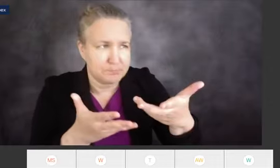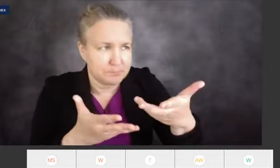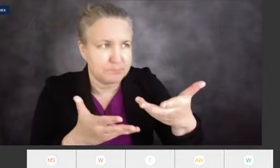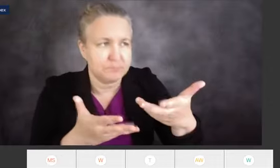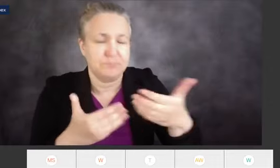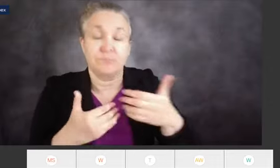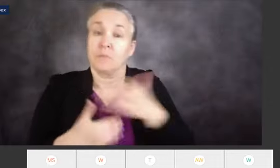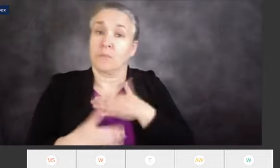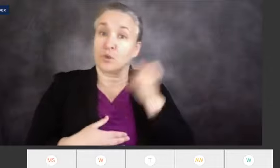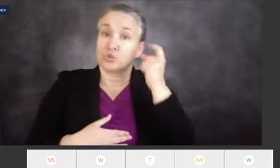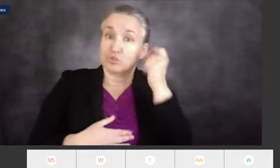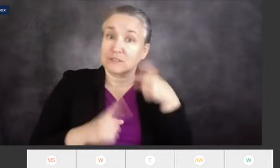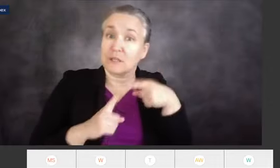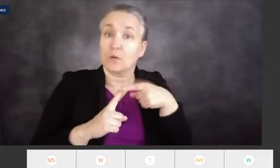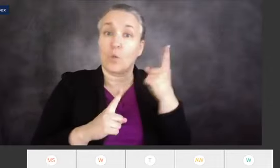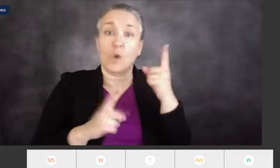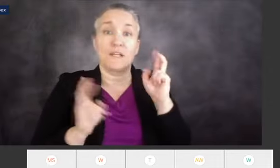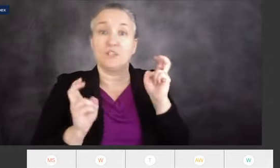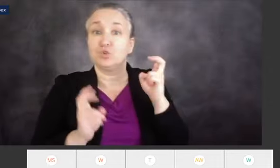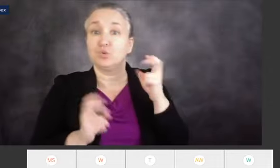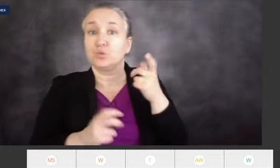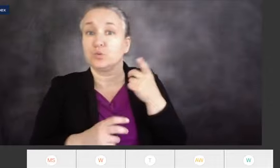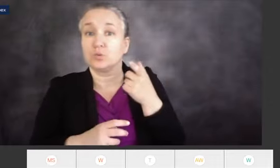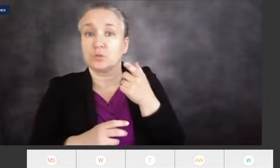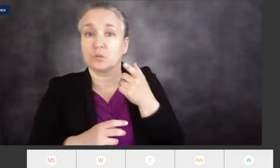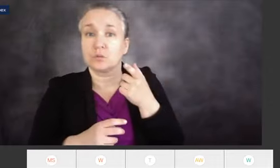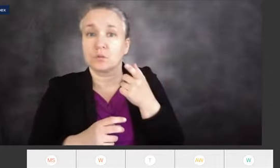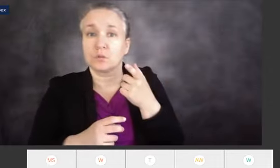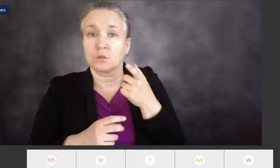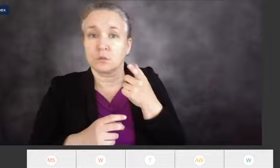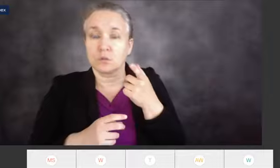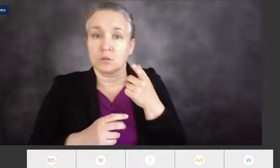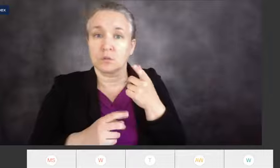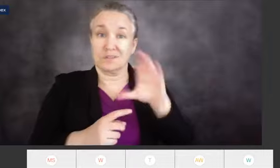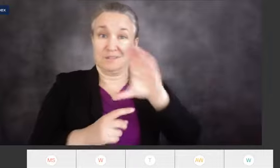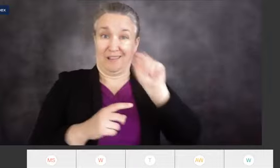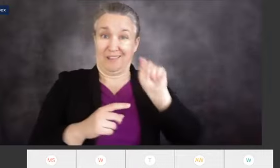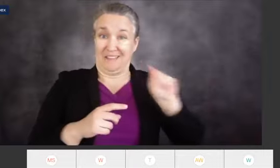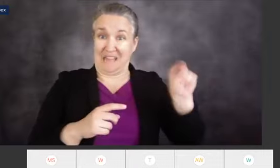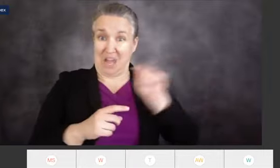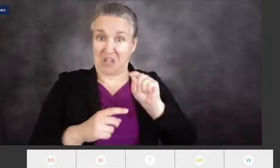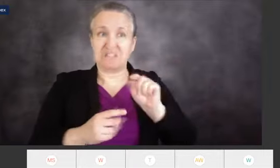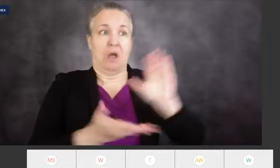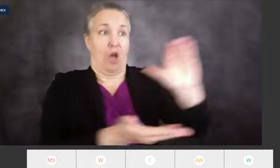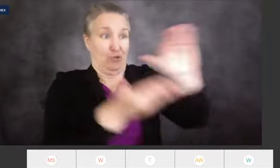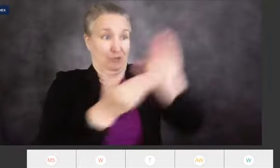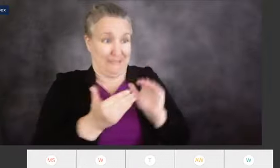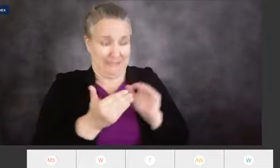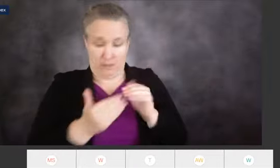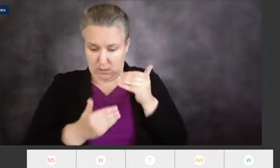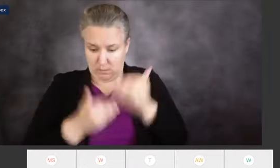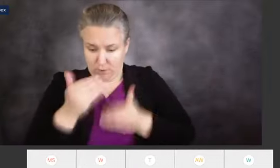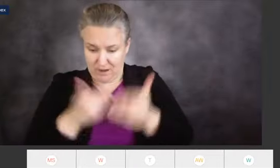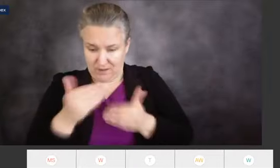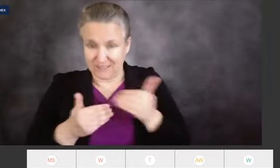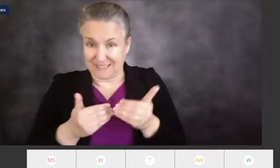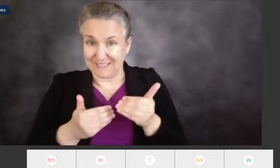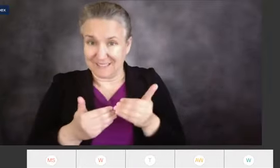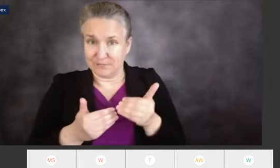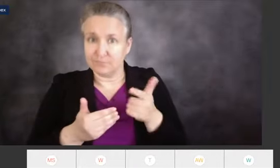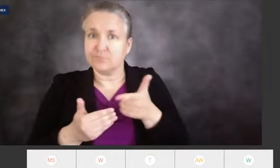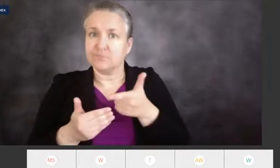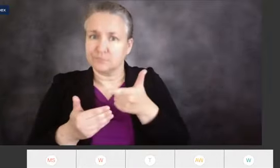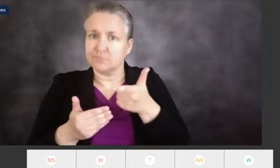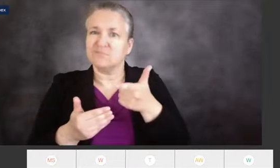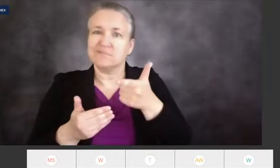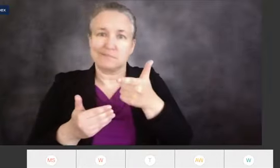my understanding was one of the issues was that the counties, as they process ballots, are limited in the file size